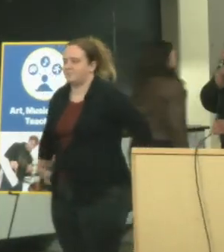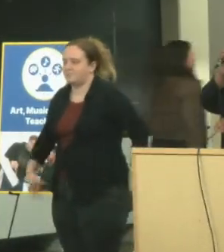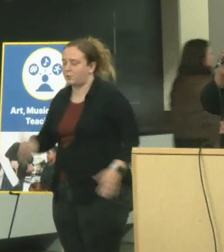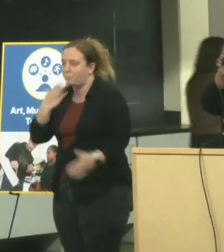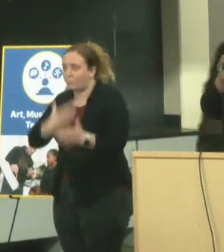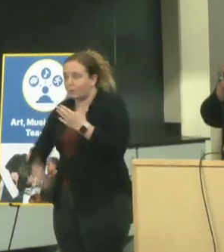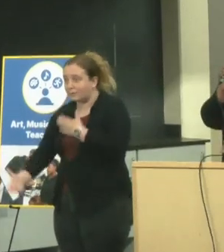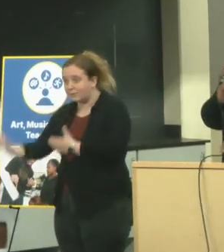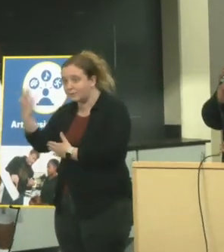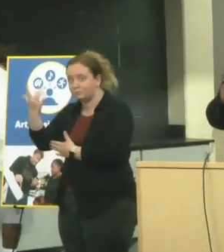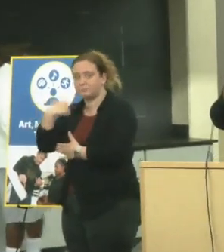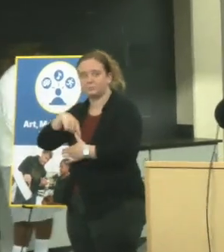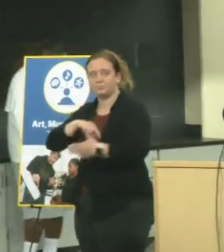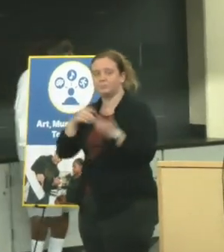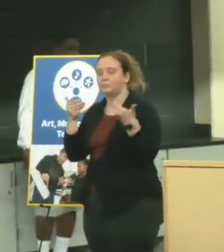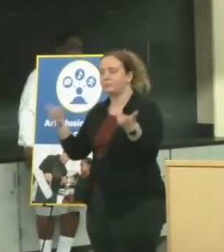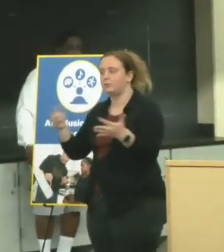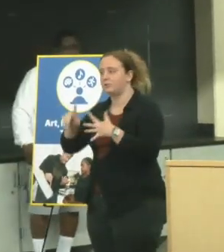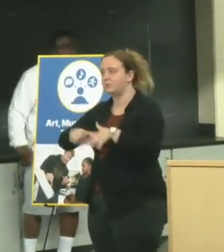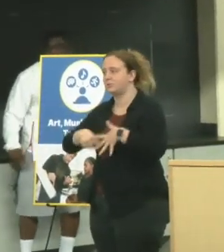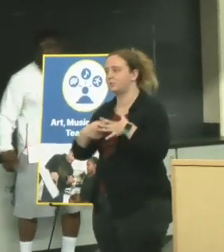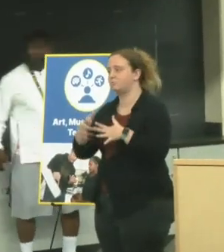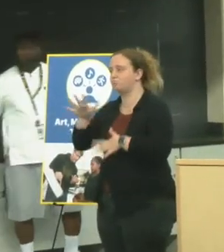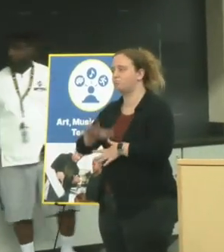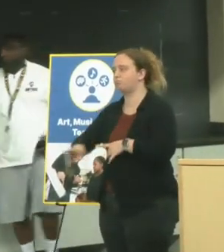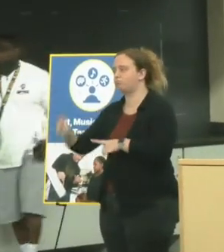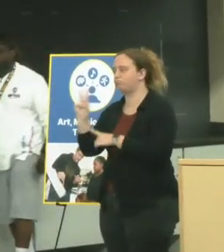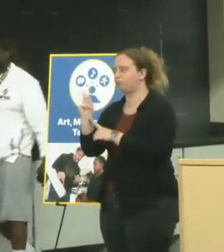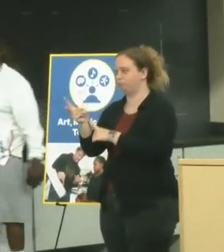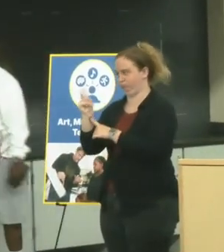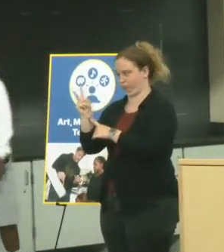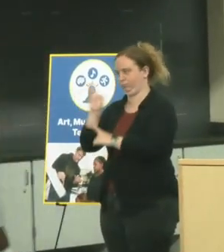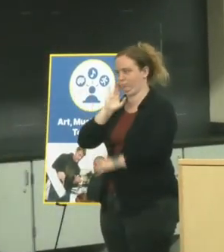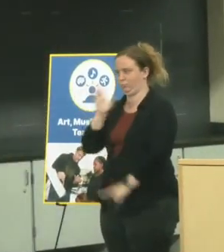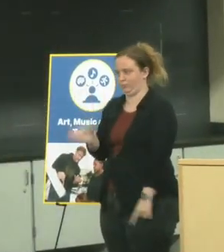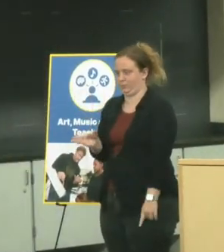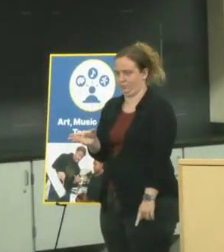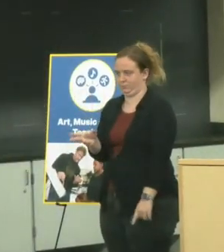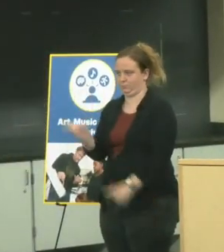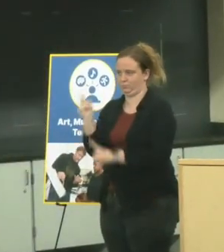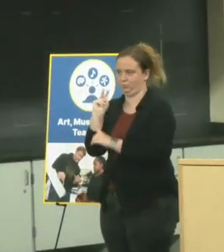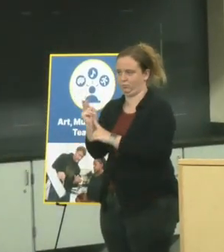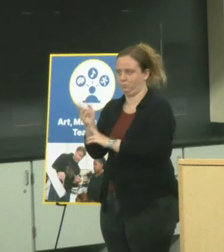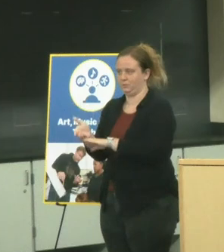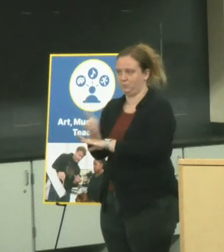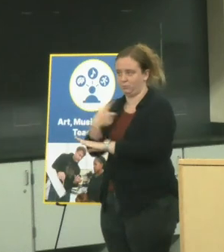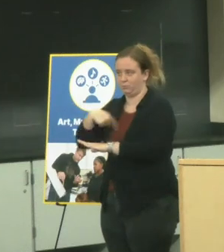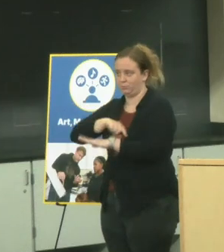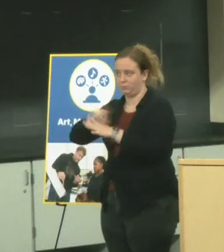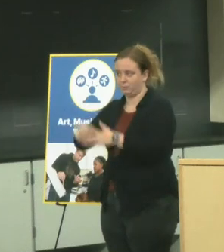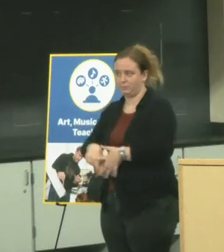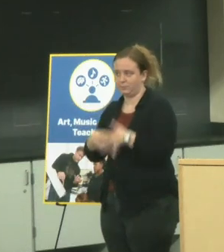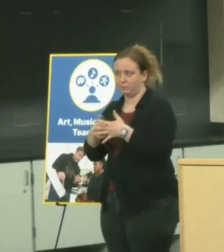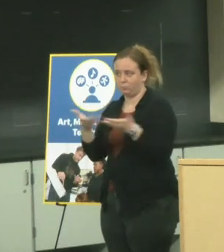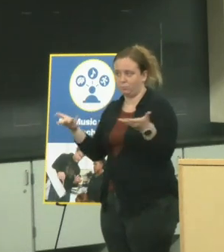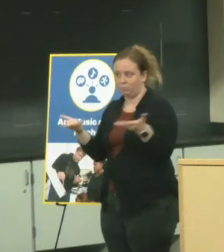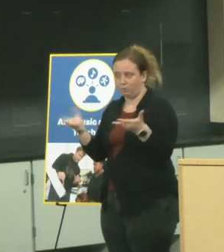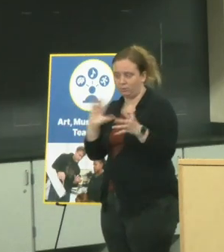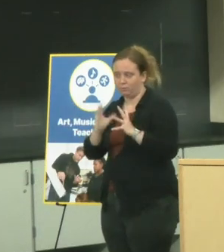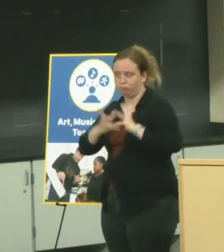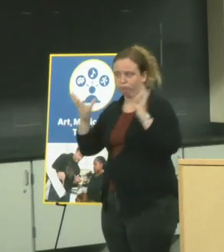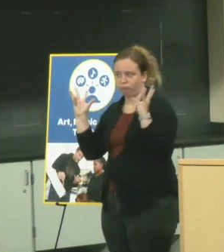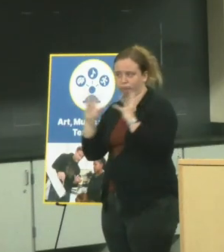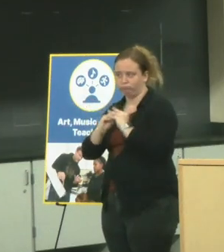We will be starting in just about 2 minutes. 2 minutes before we begin our session this